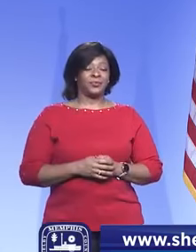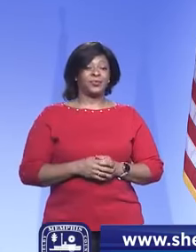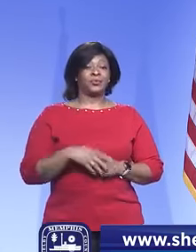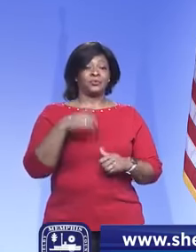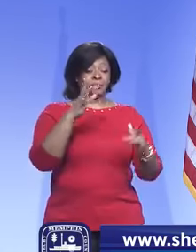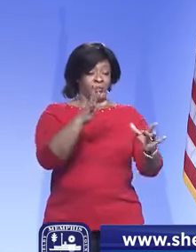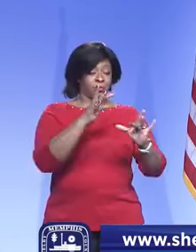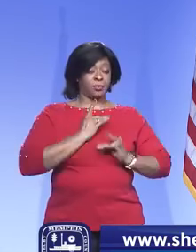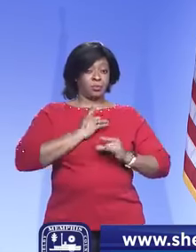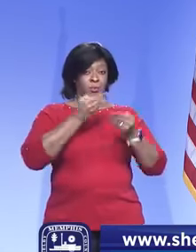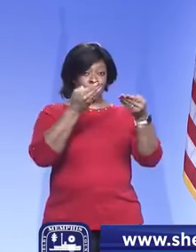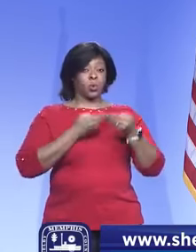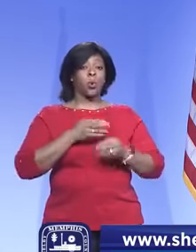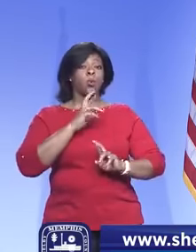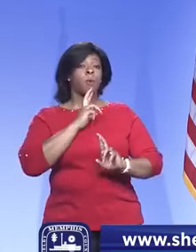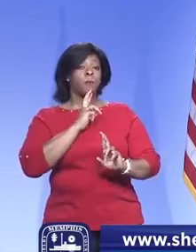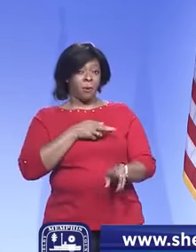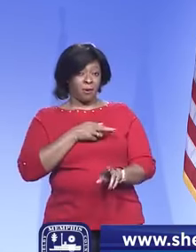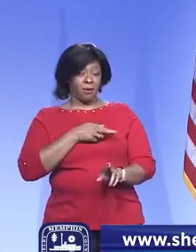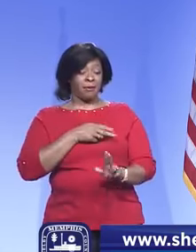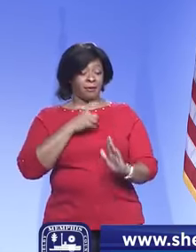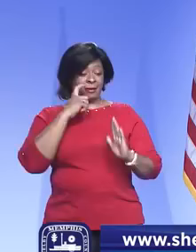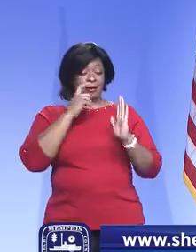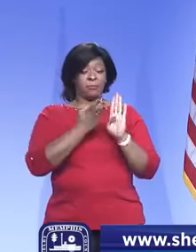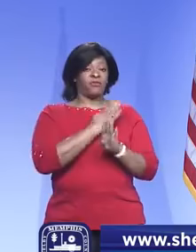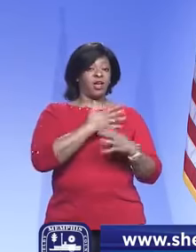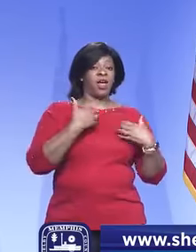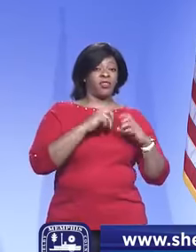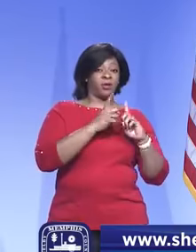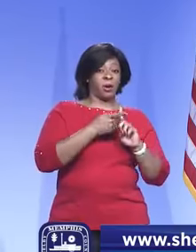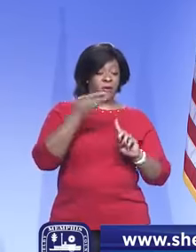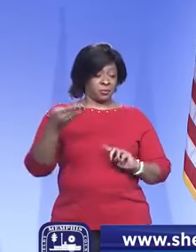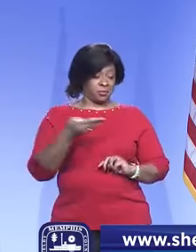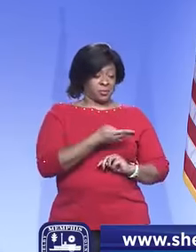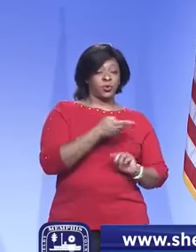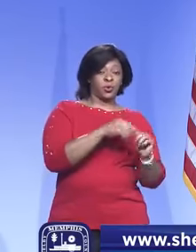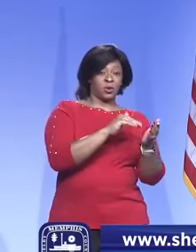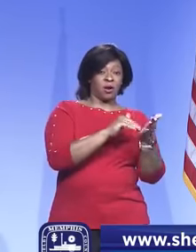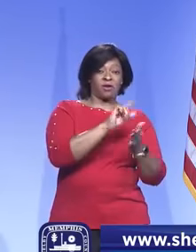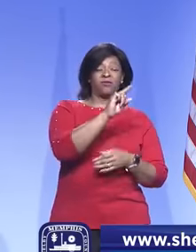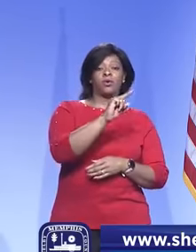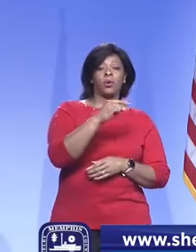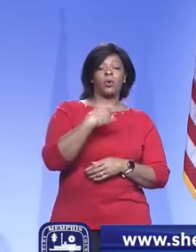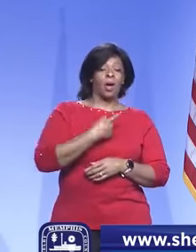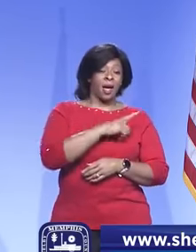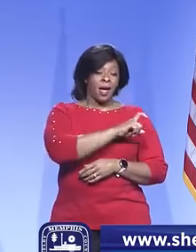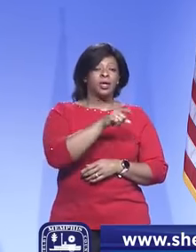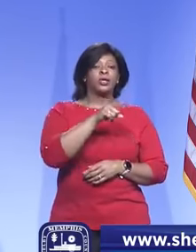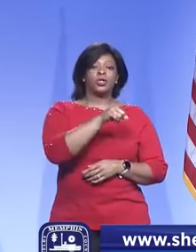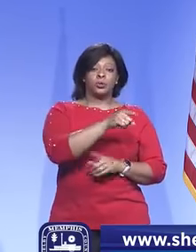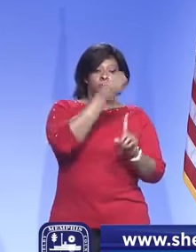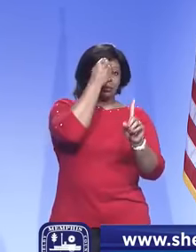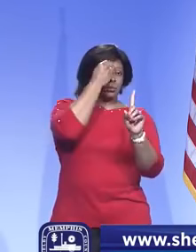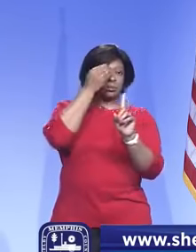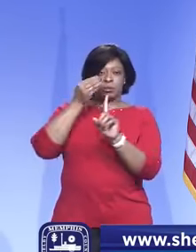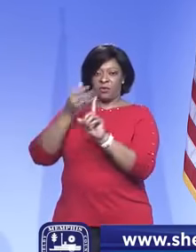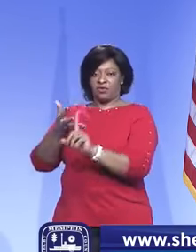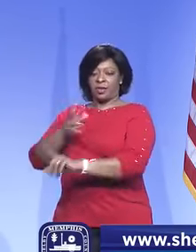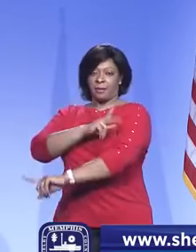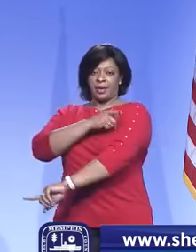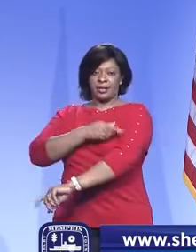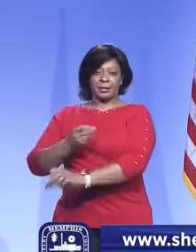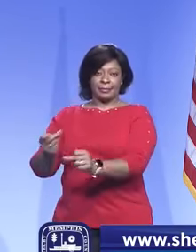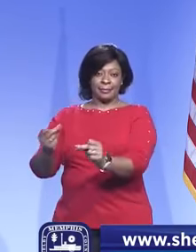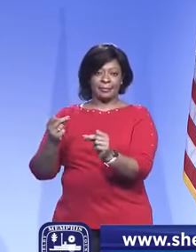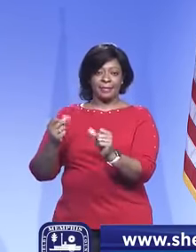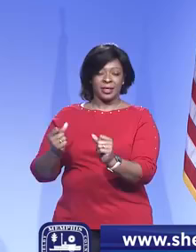that report back oftentimes before the health department or anyone else. We're asking that you notify that patient